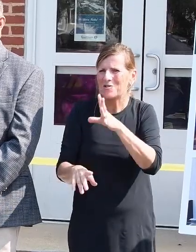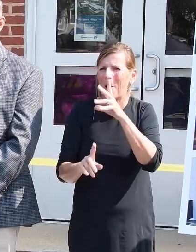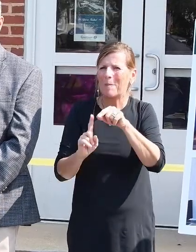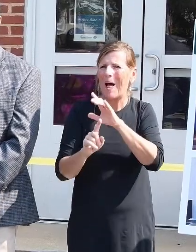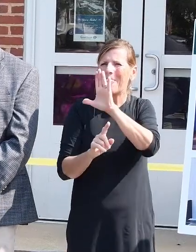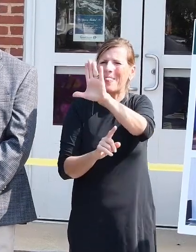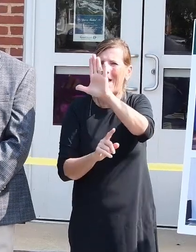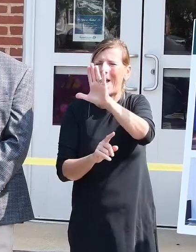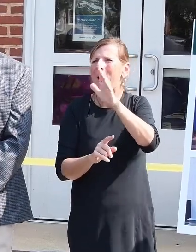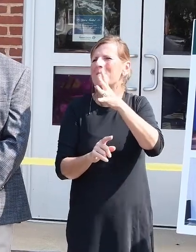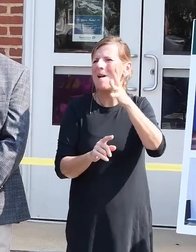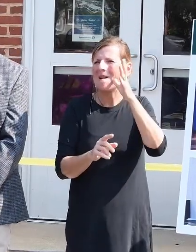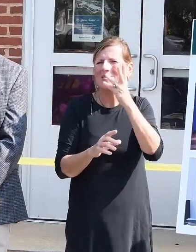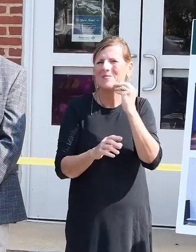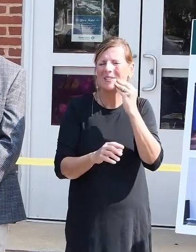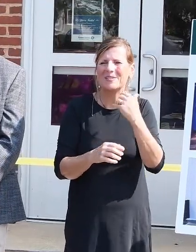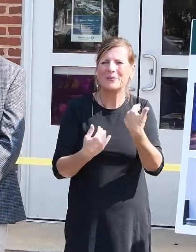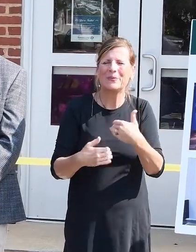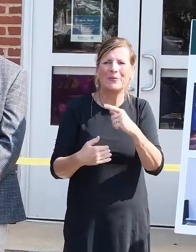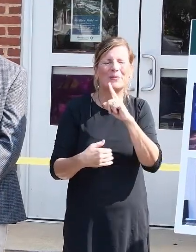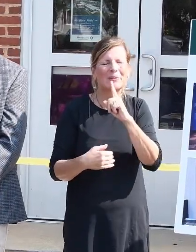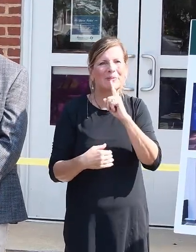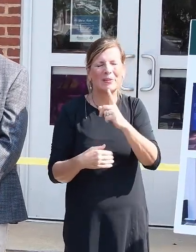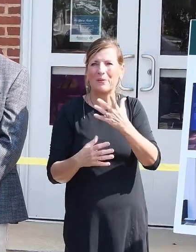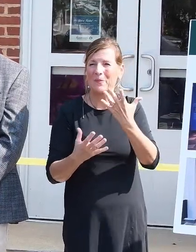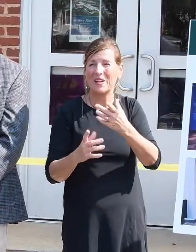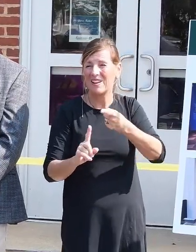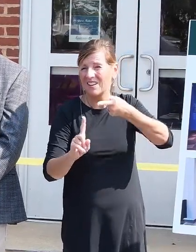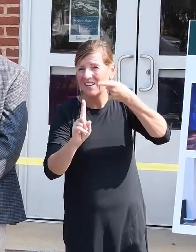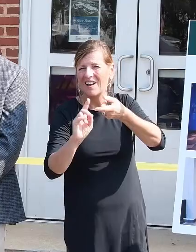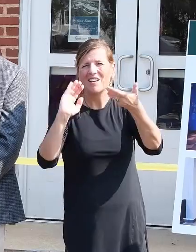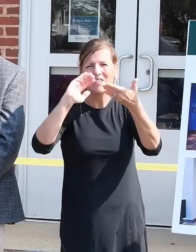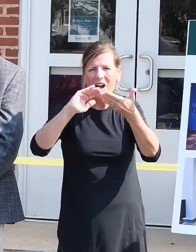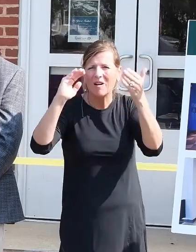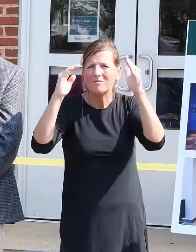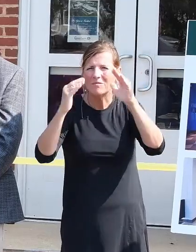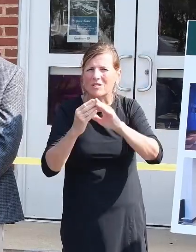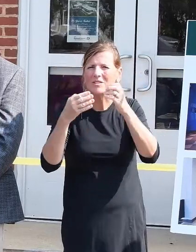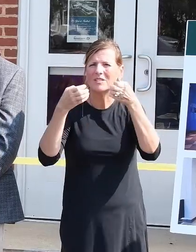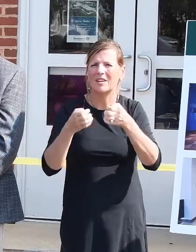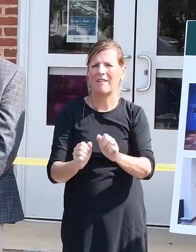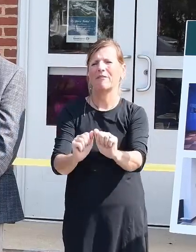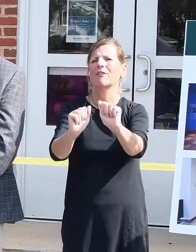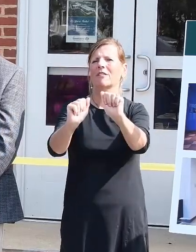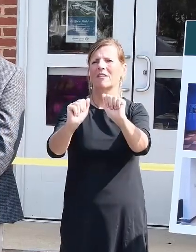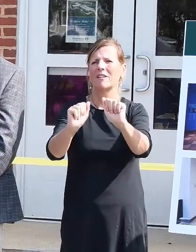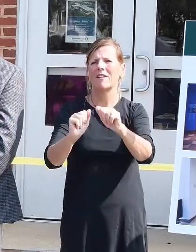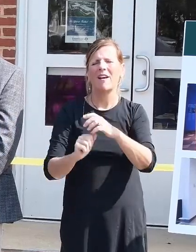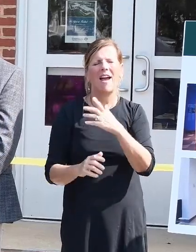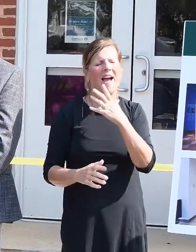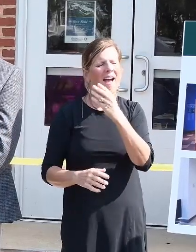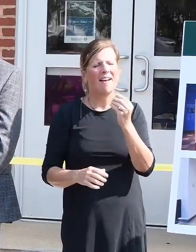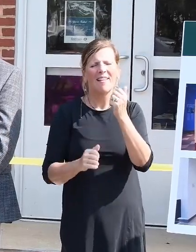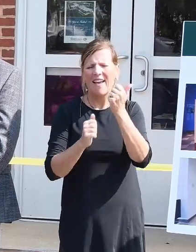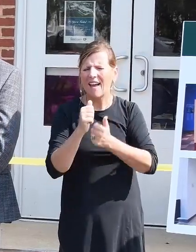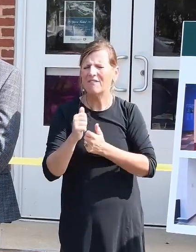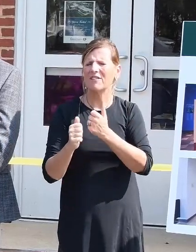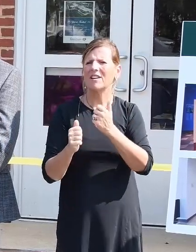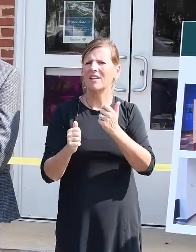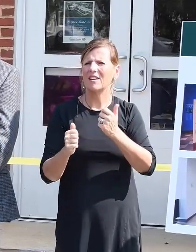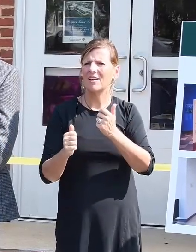It has been a community effort, and it has been sustained. And every single official that